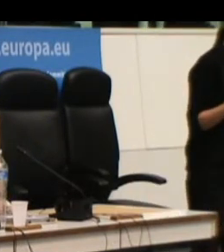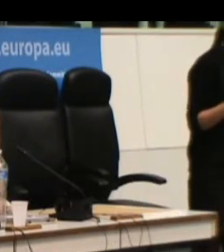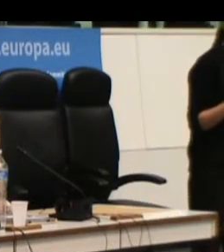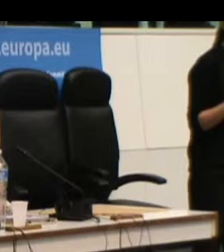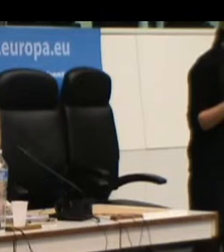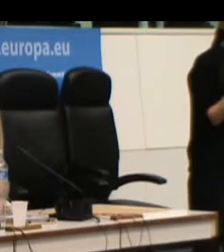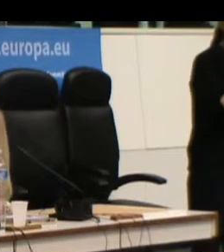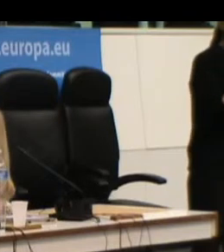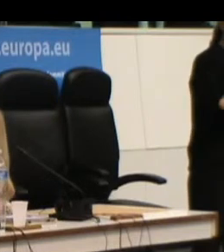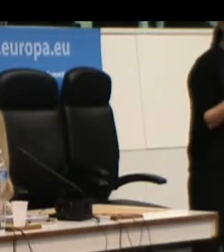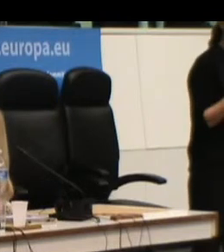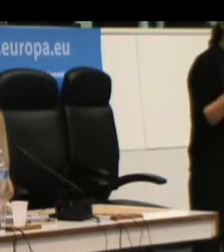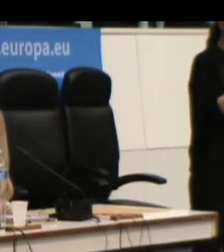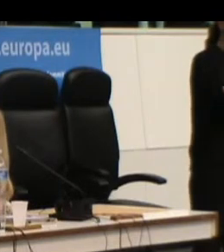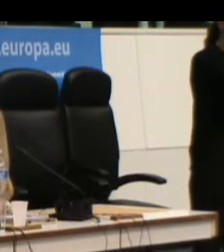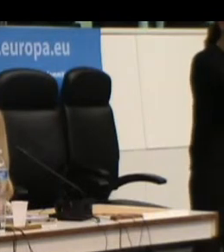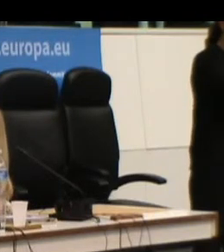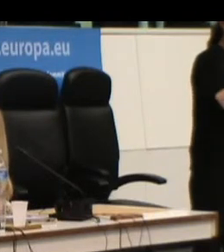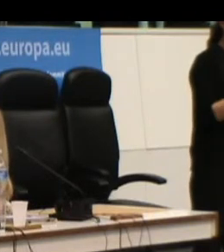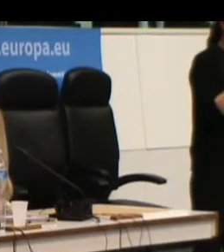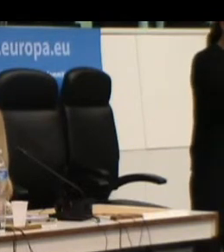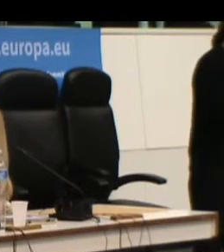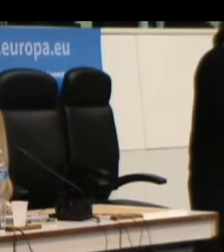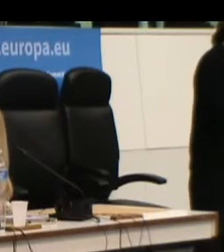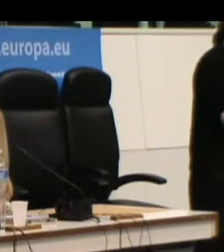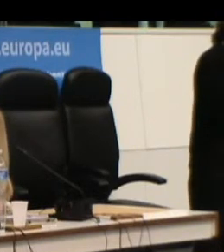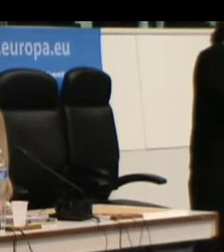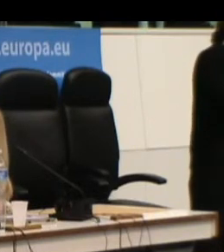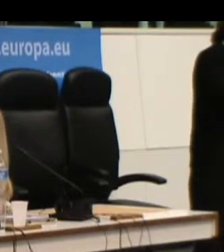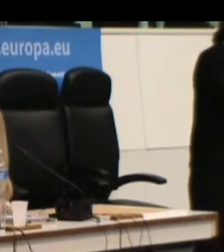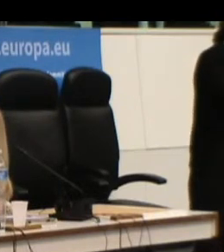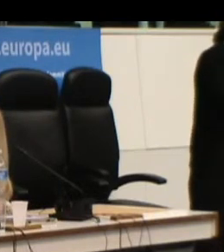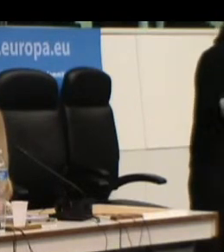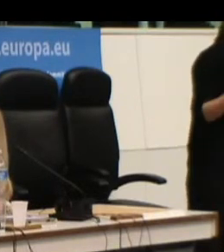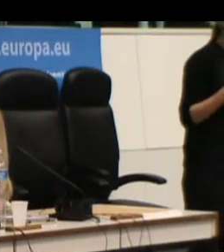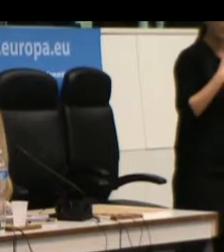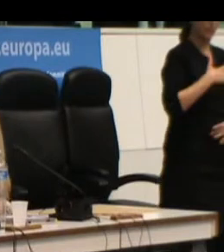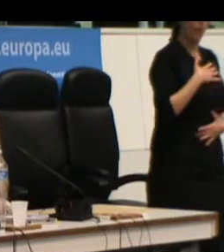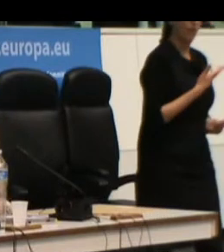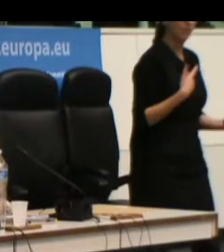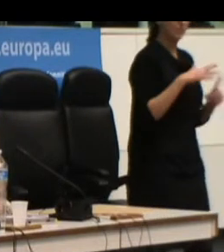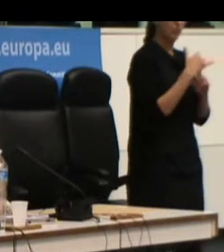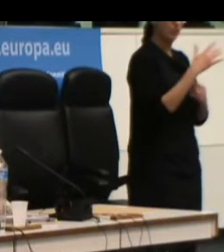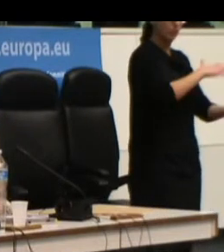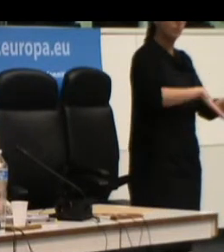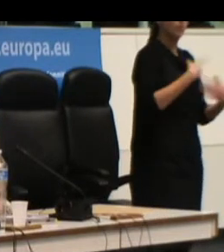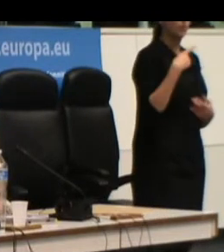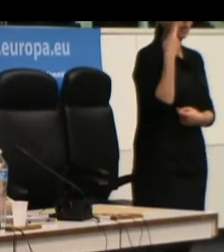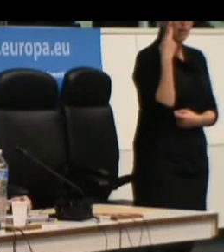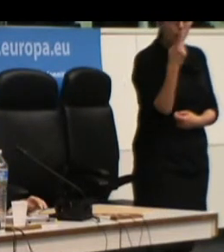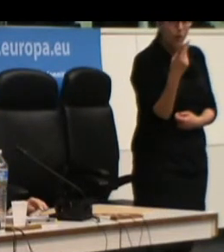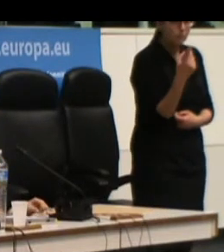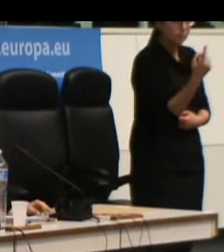straight learning experience. We want them to be able to enjoy the situation, and that's what they appear to do.